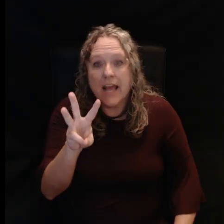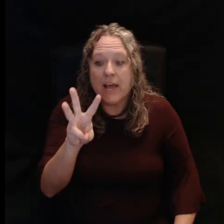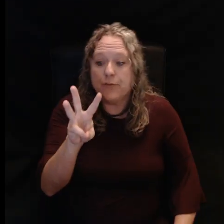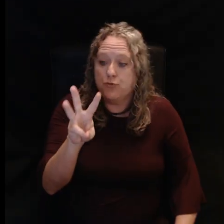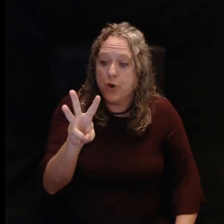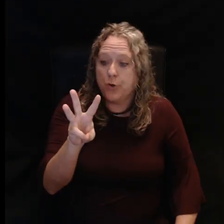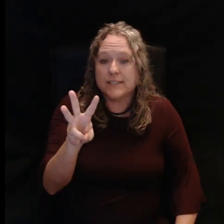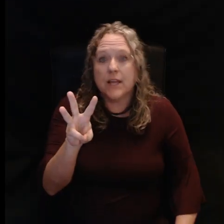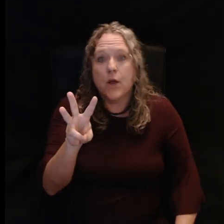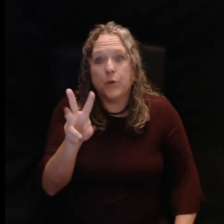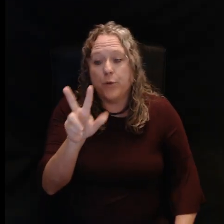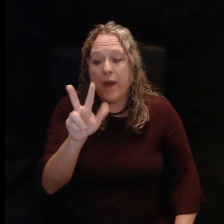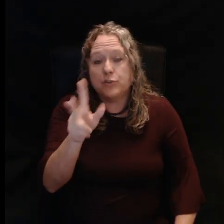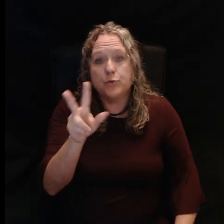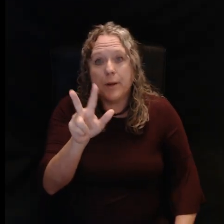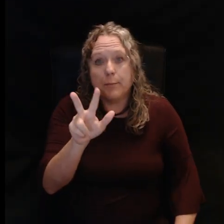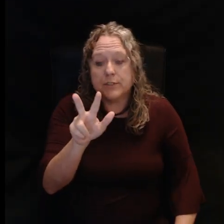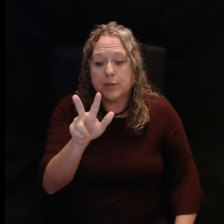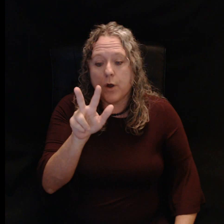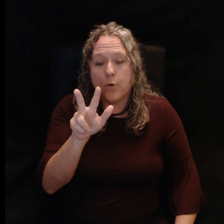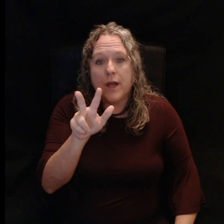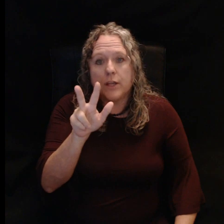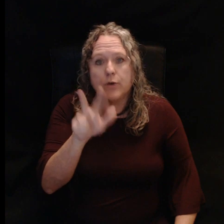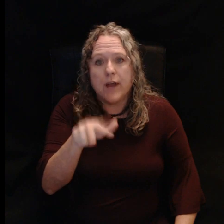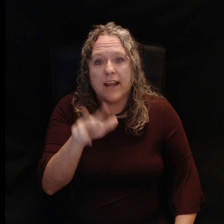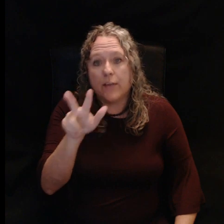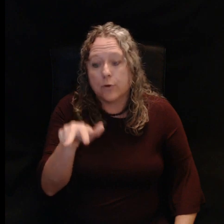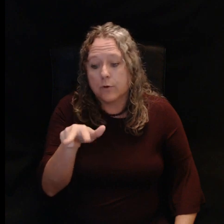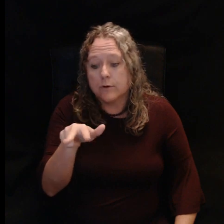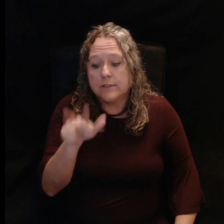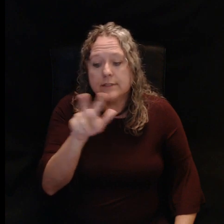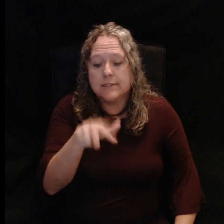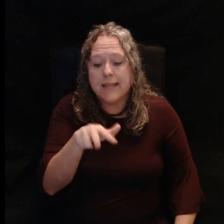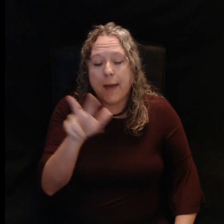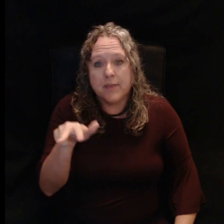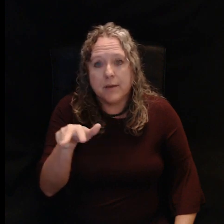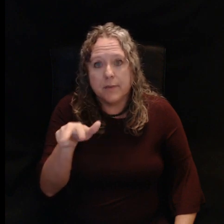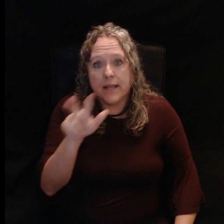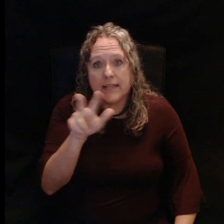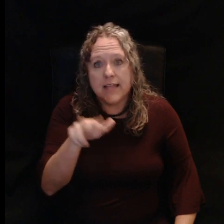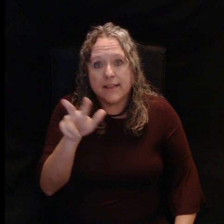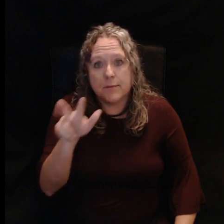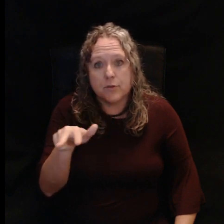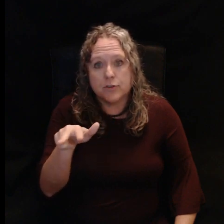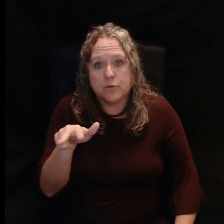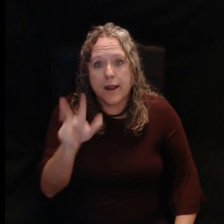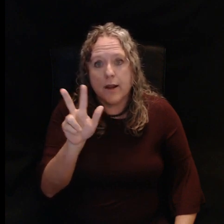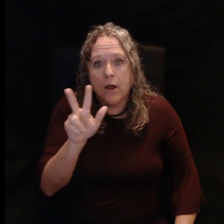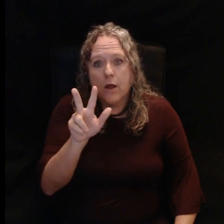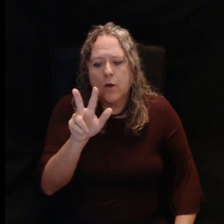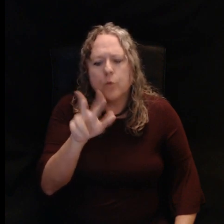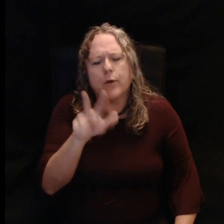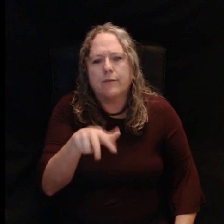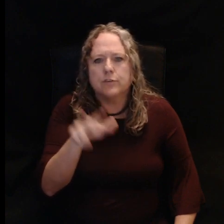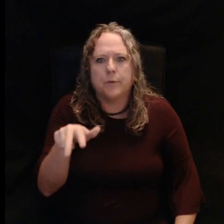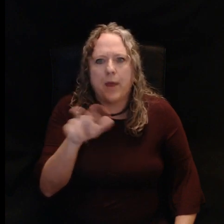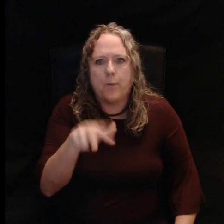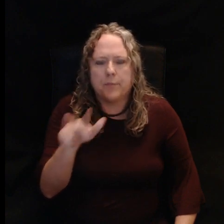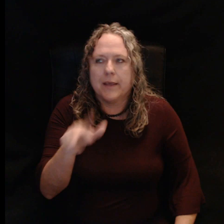If you notice, when you have 2 numbers in a row, you kind of either tap them and slide them a little to the right, Well, you have to do them that way. I'm thinking